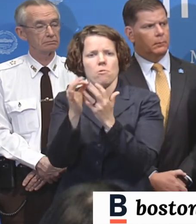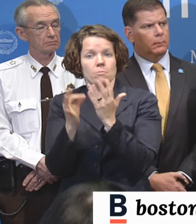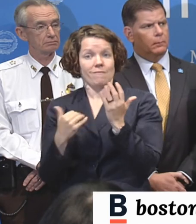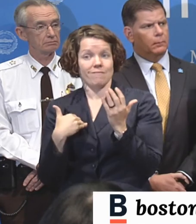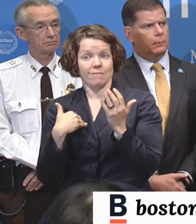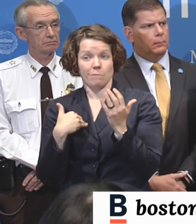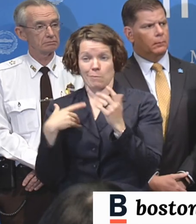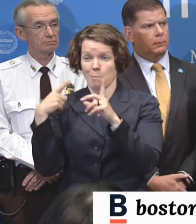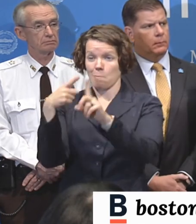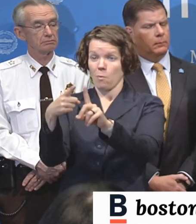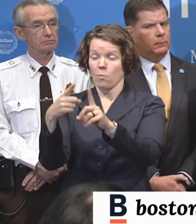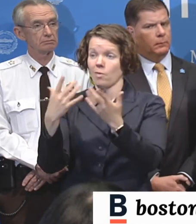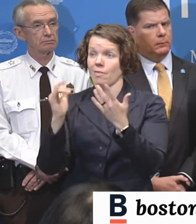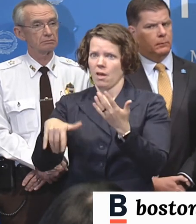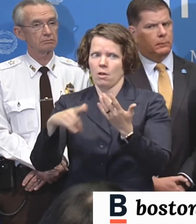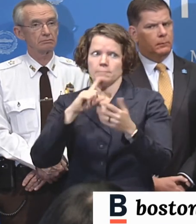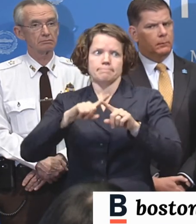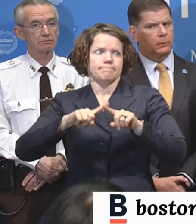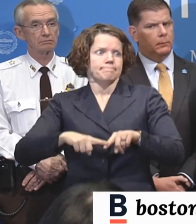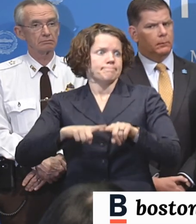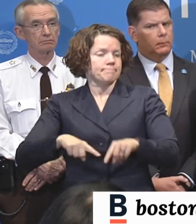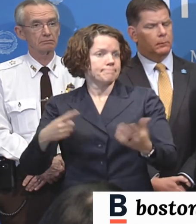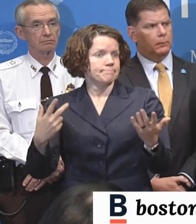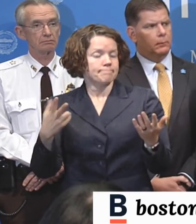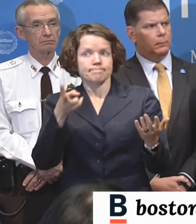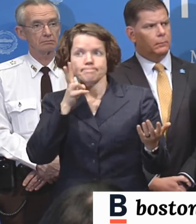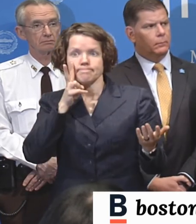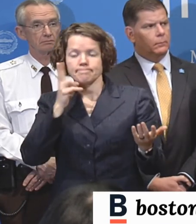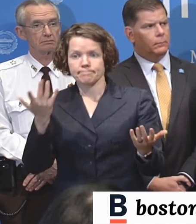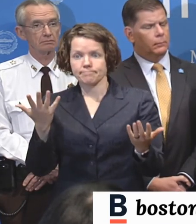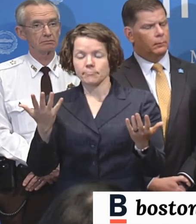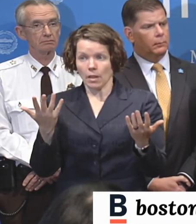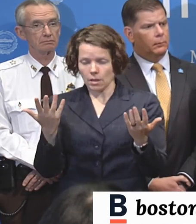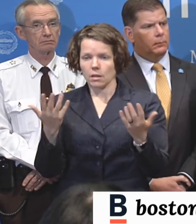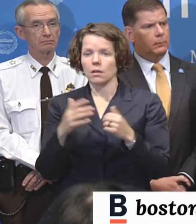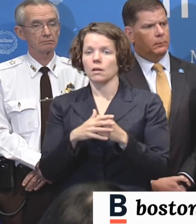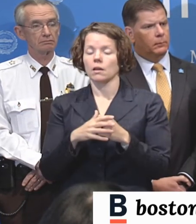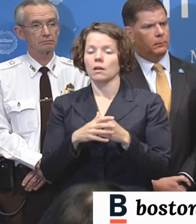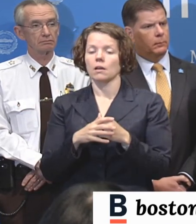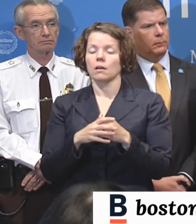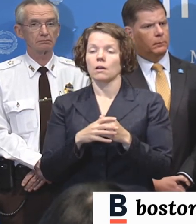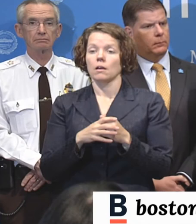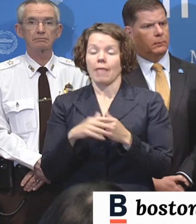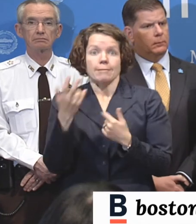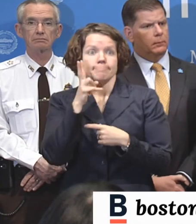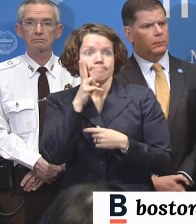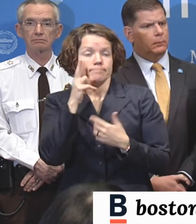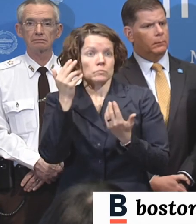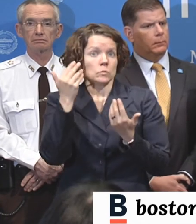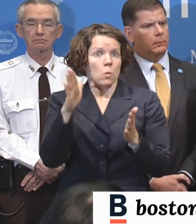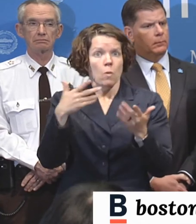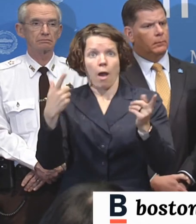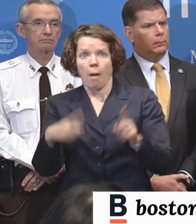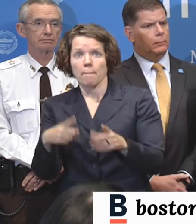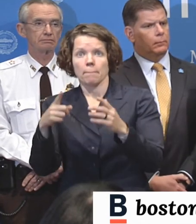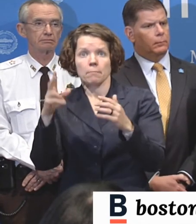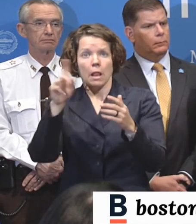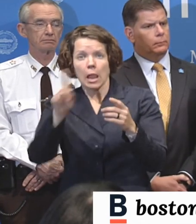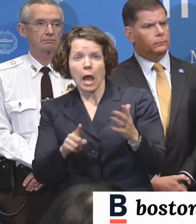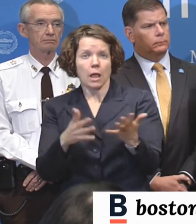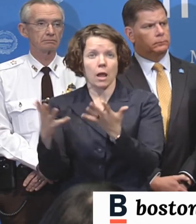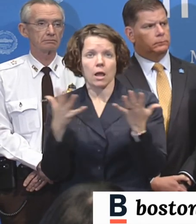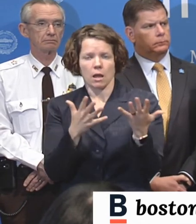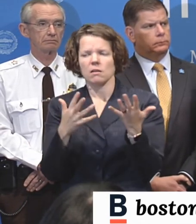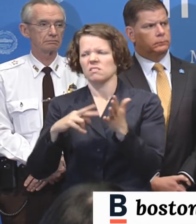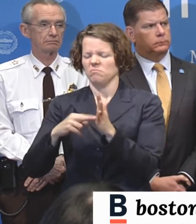It is entirely situation dependent, and it's for that reason that great emphasis is placed on effective communication